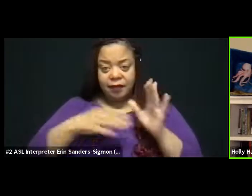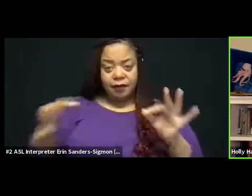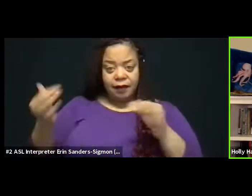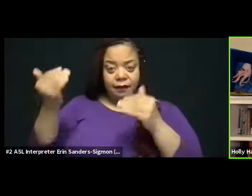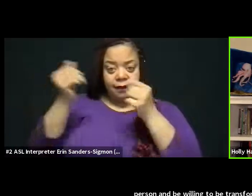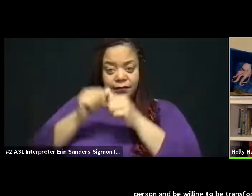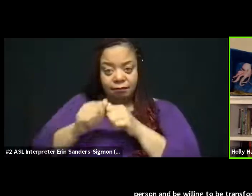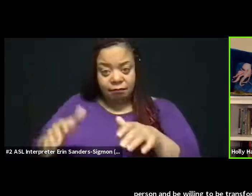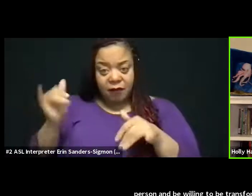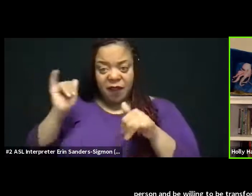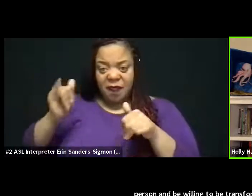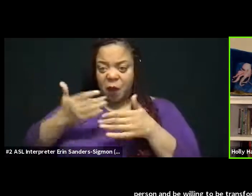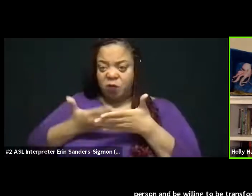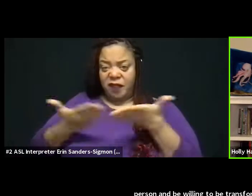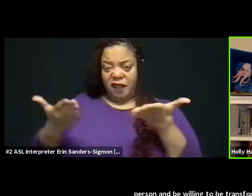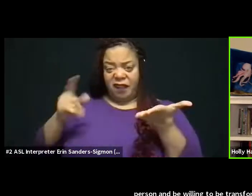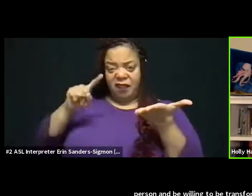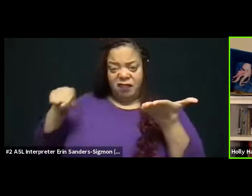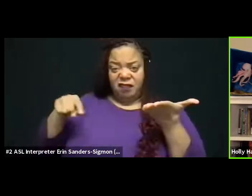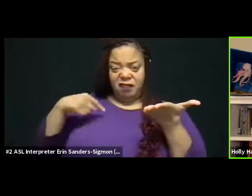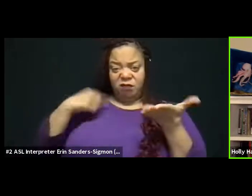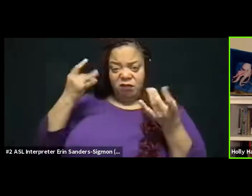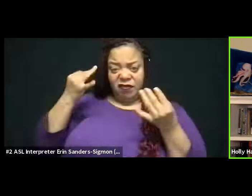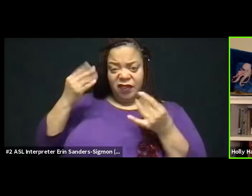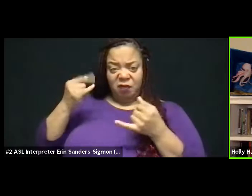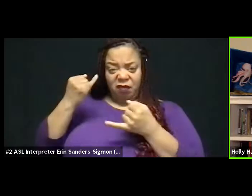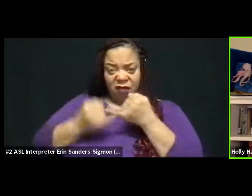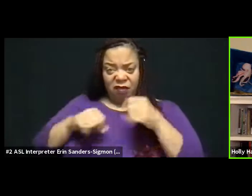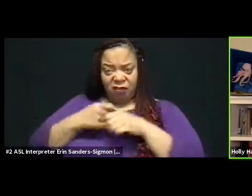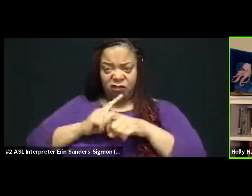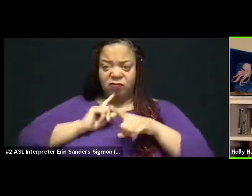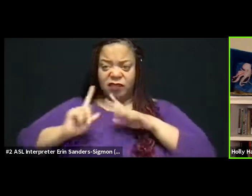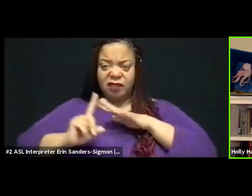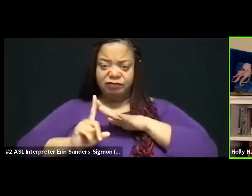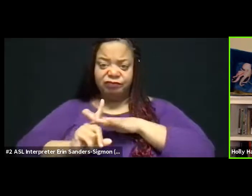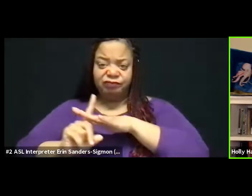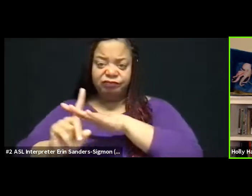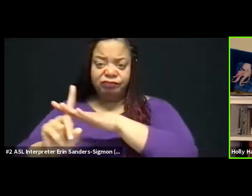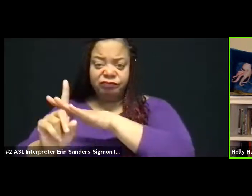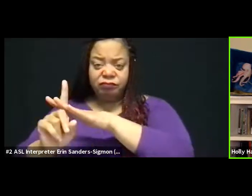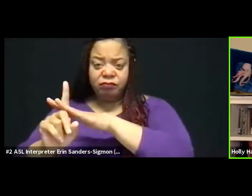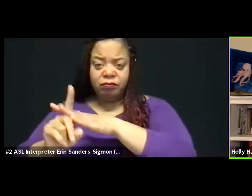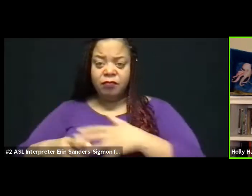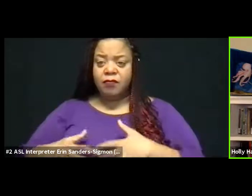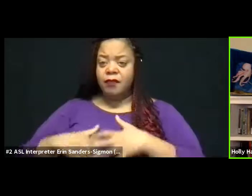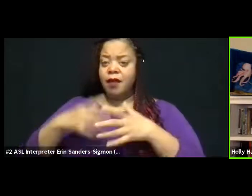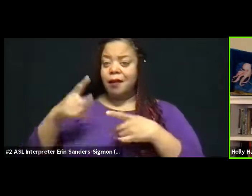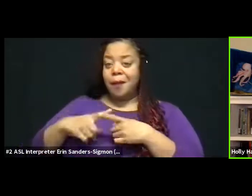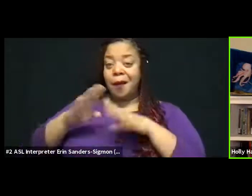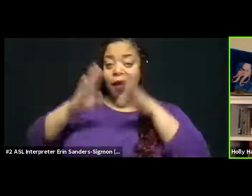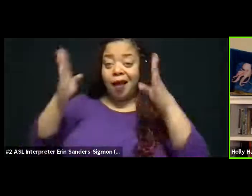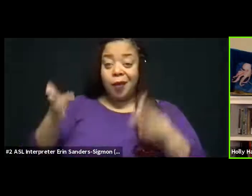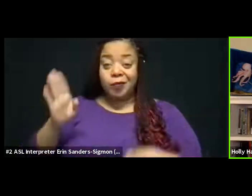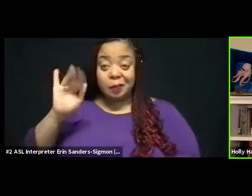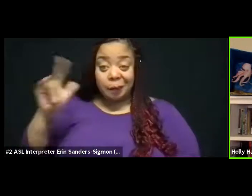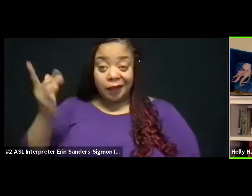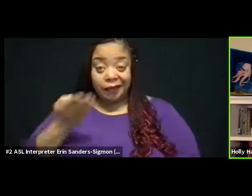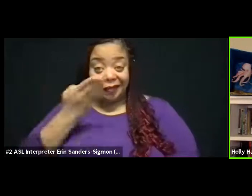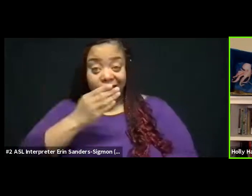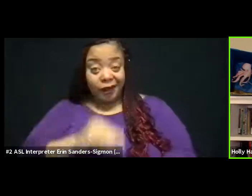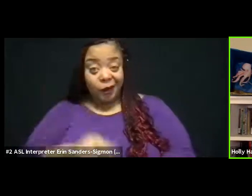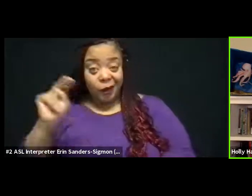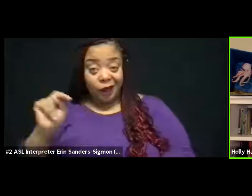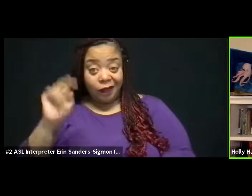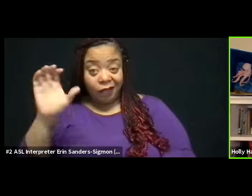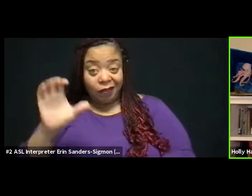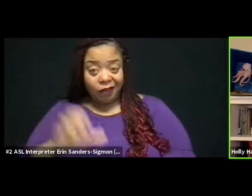think about the past years as a teacher, I think about a House bill in North Carolina that banned transgender